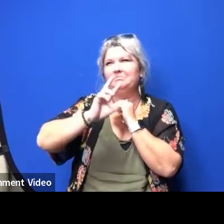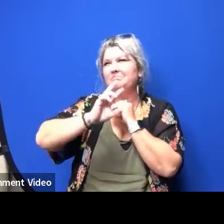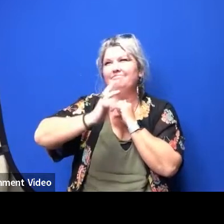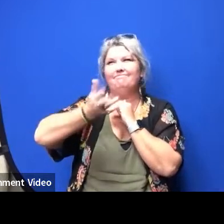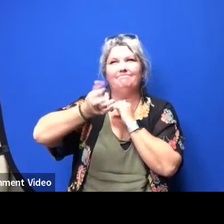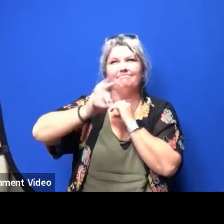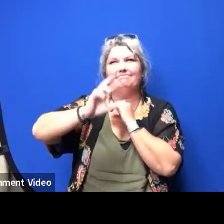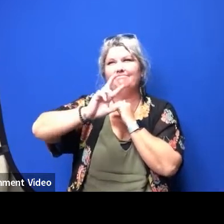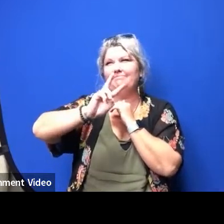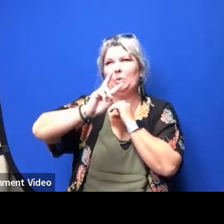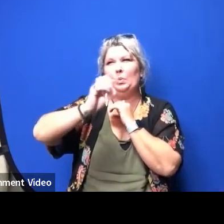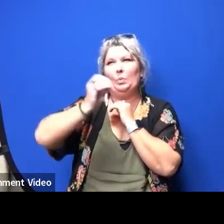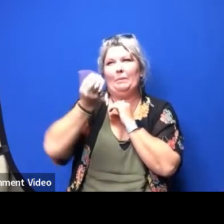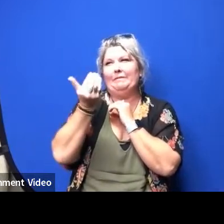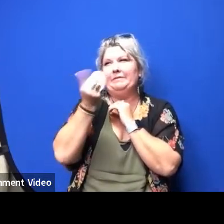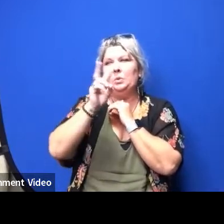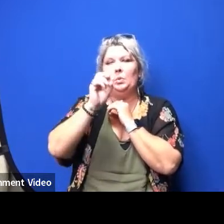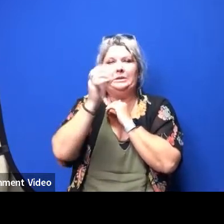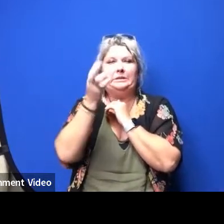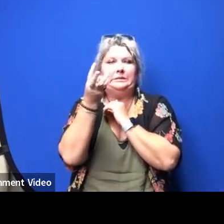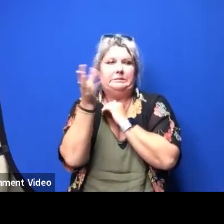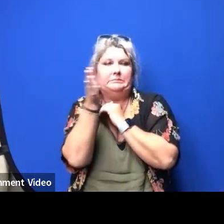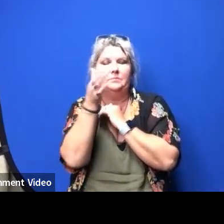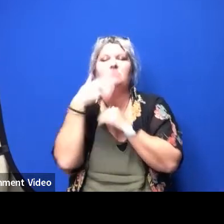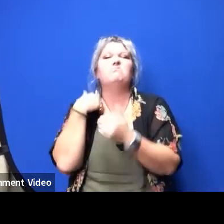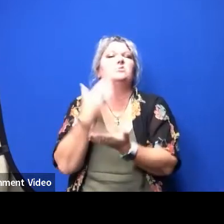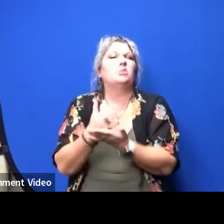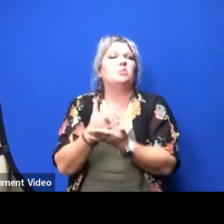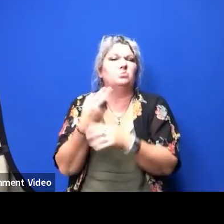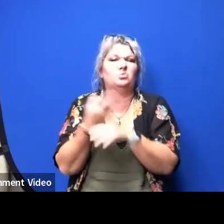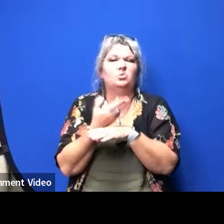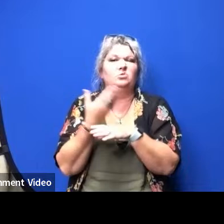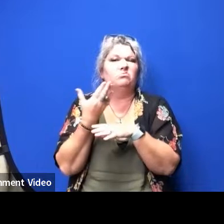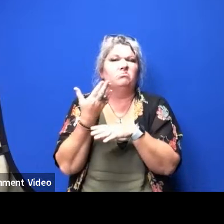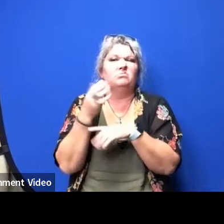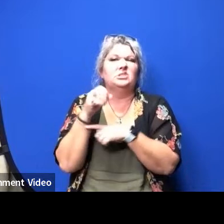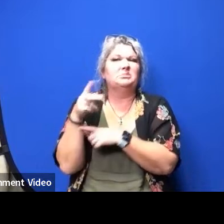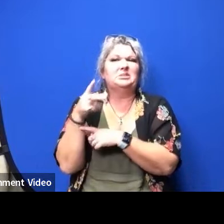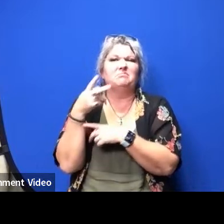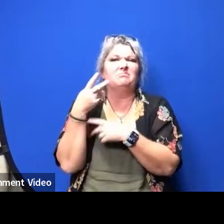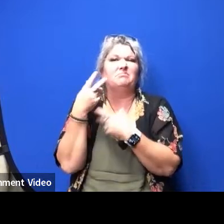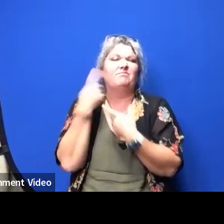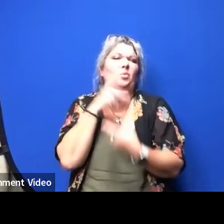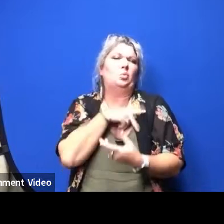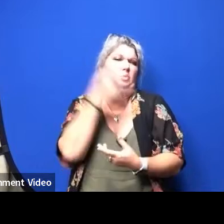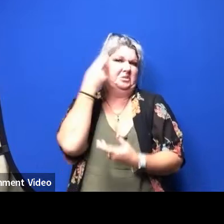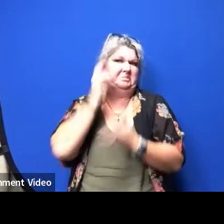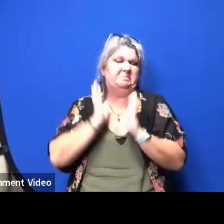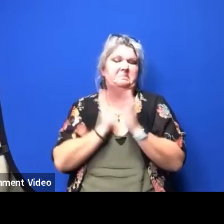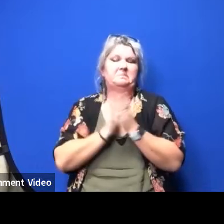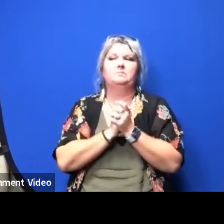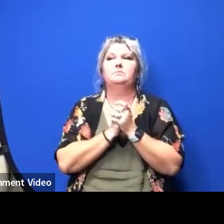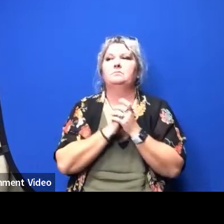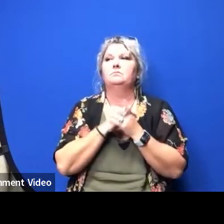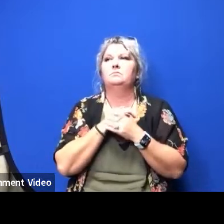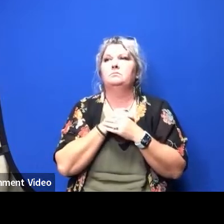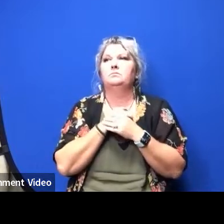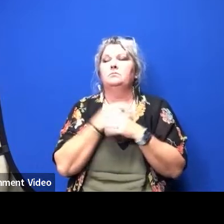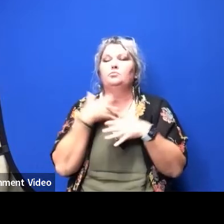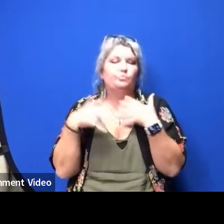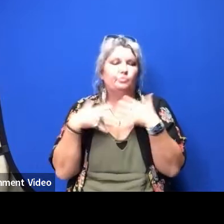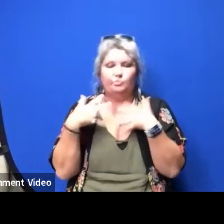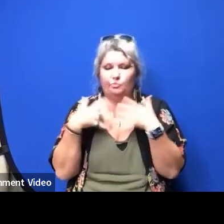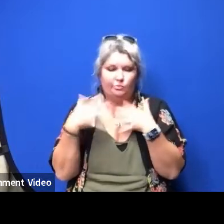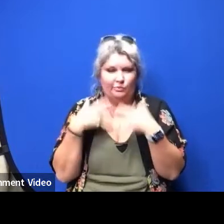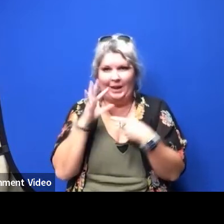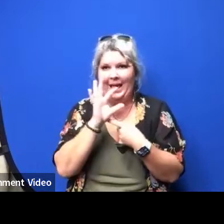time. And then I also had the opportunity to go work out. And then in about 2015, 2016, for personal